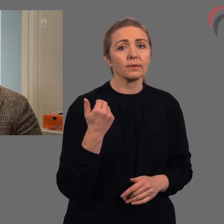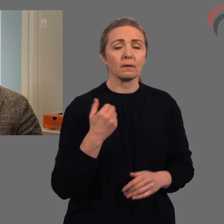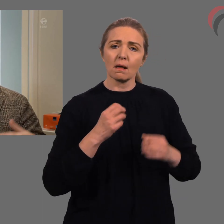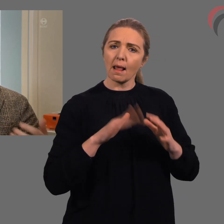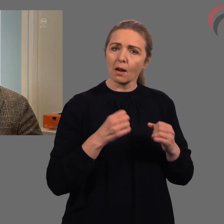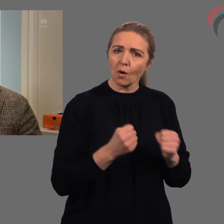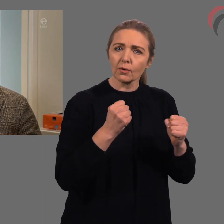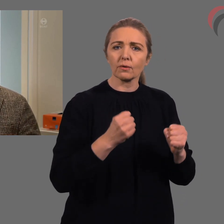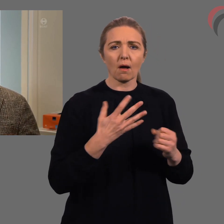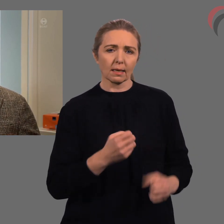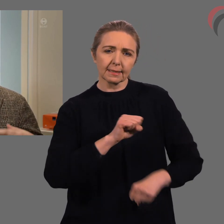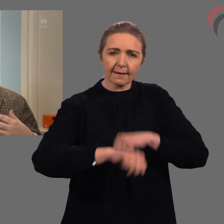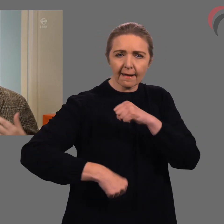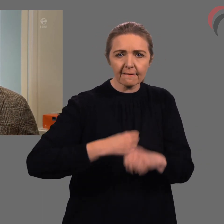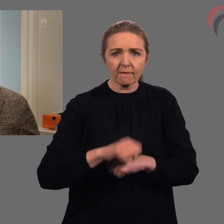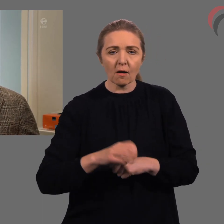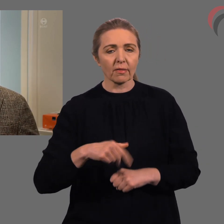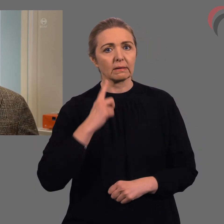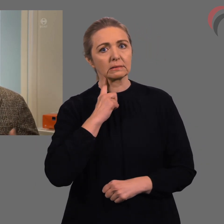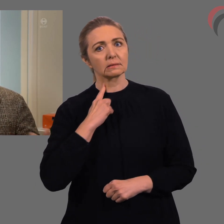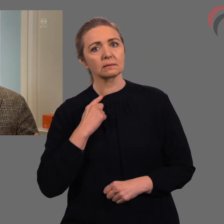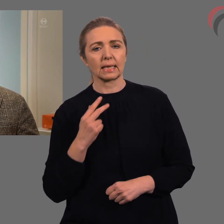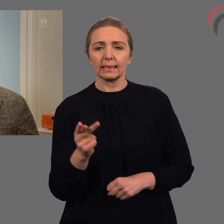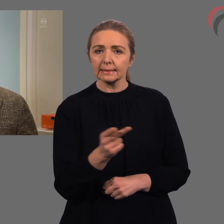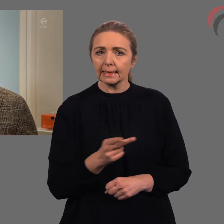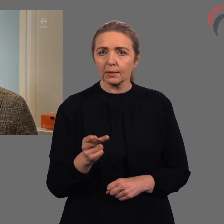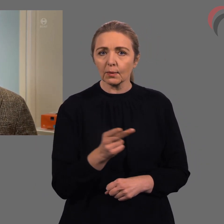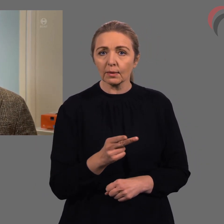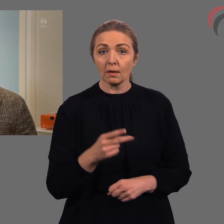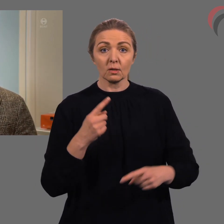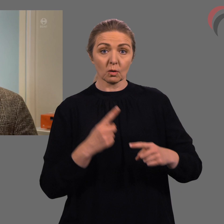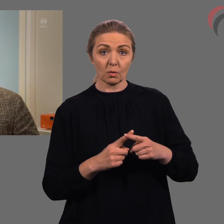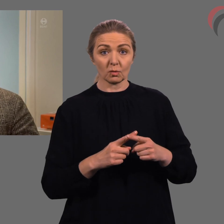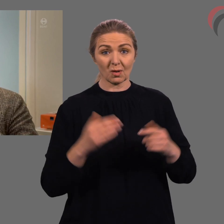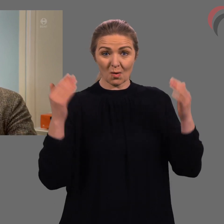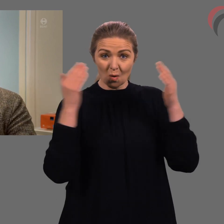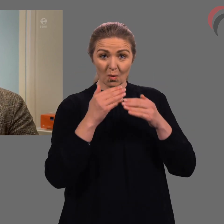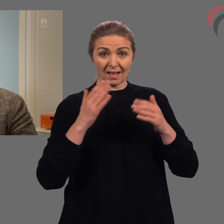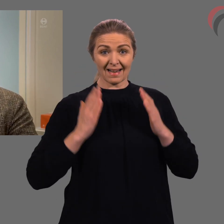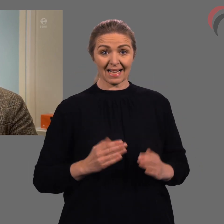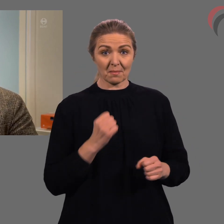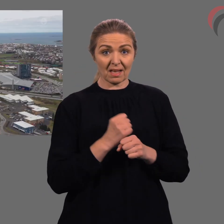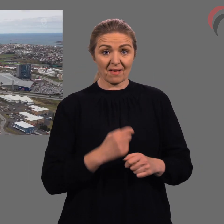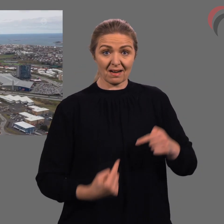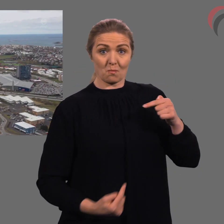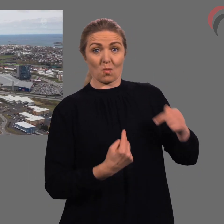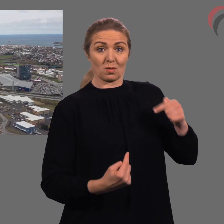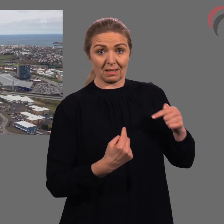feeling better, feeling the energy to move without that strong drive to get the sugar and without their own body working against them 8 hours a